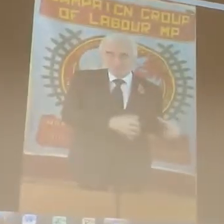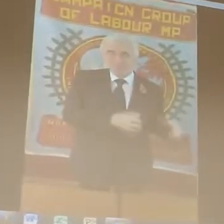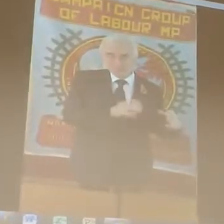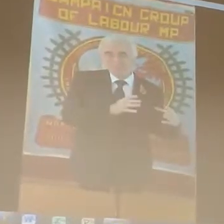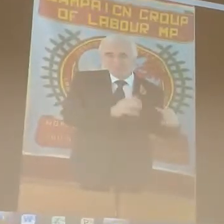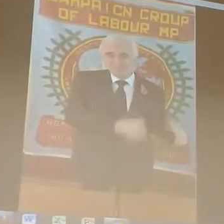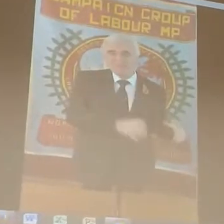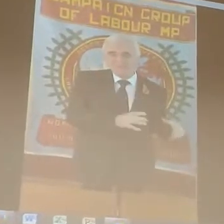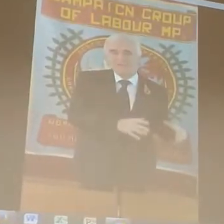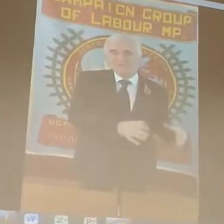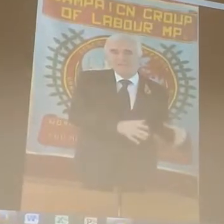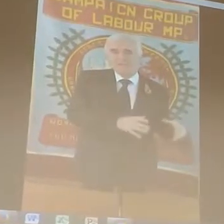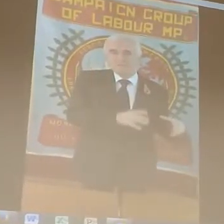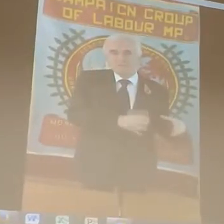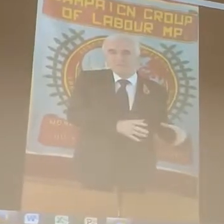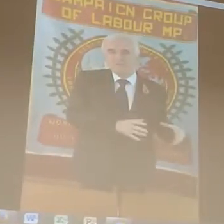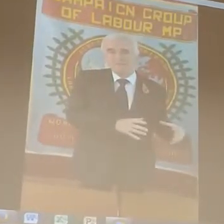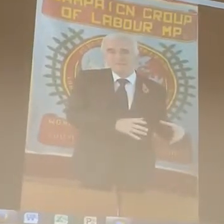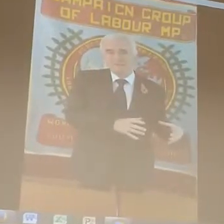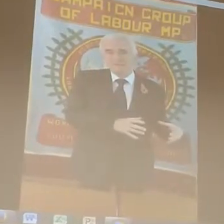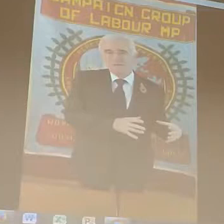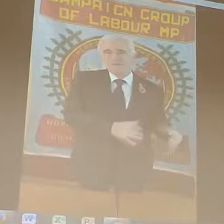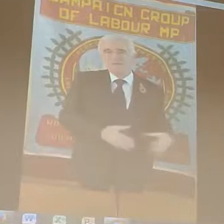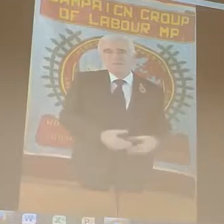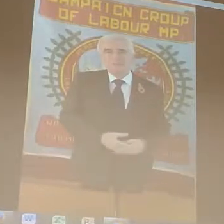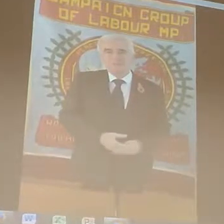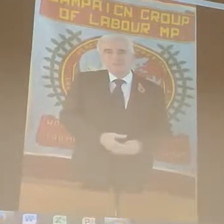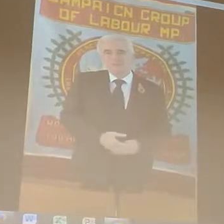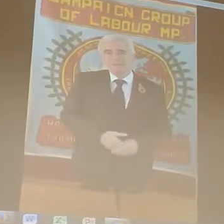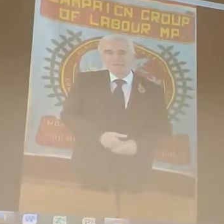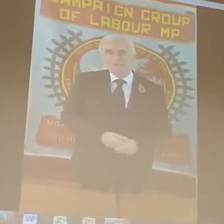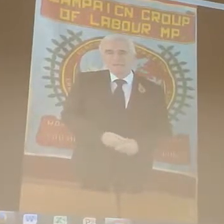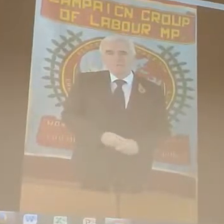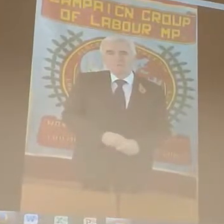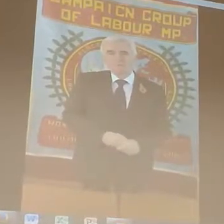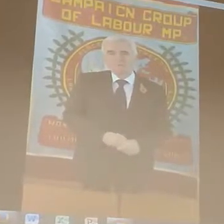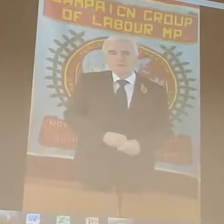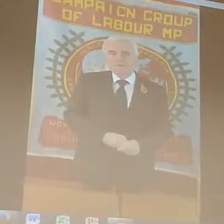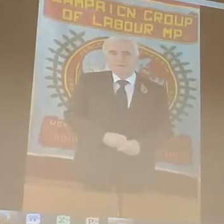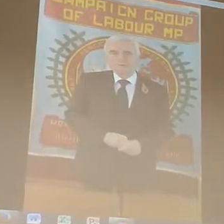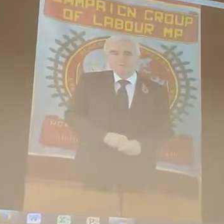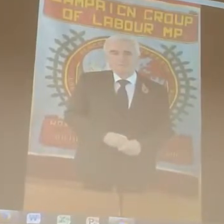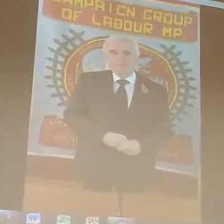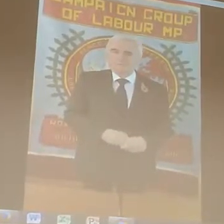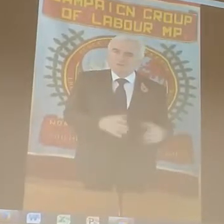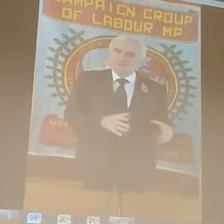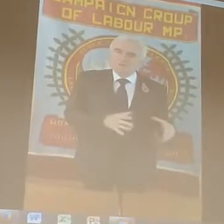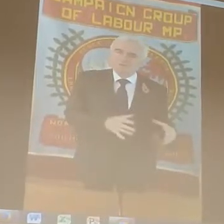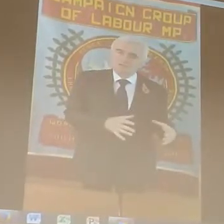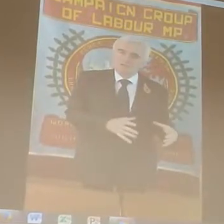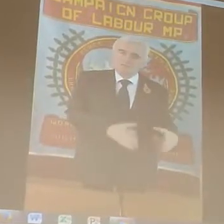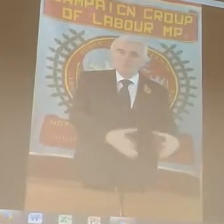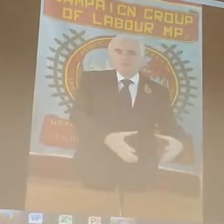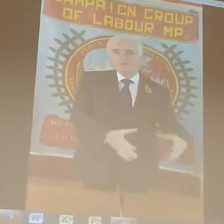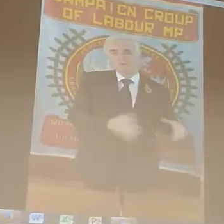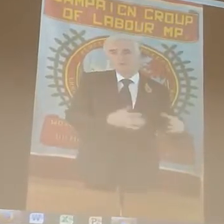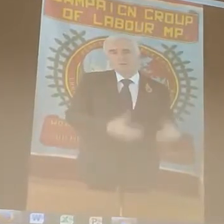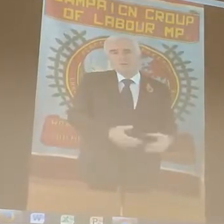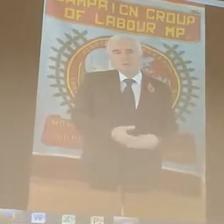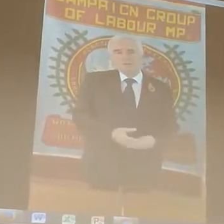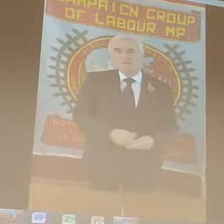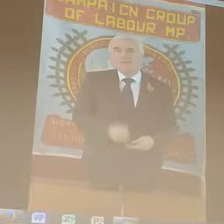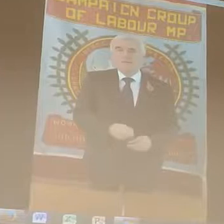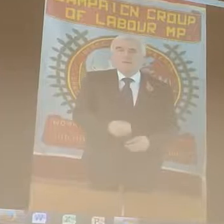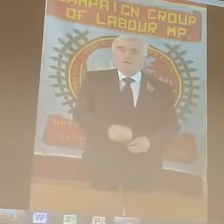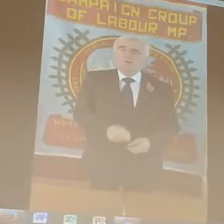basically, just the basic income to tackle and deal with the basic needs that disabled people have got. What they've done in terms of